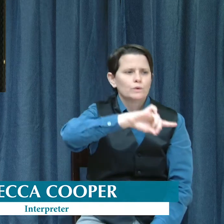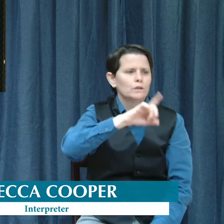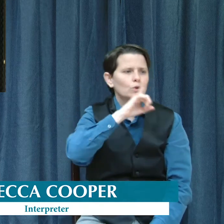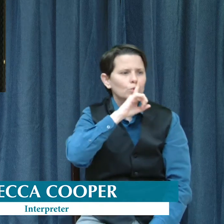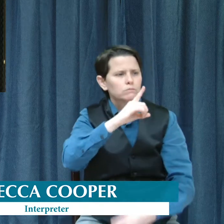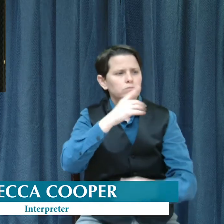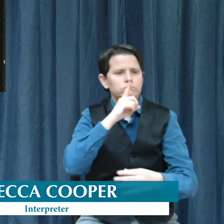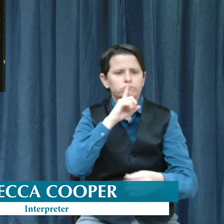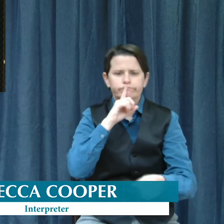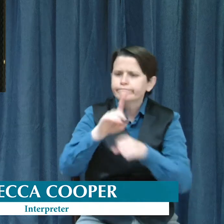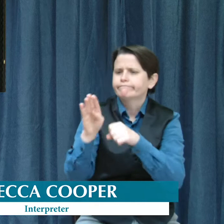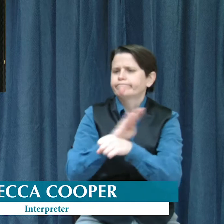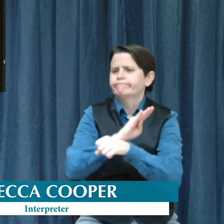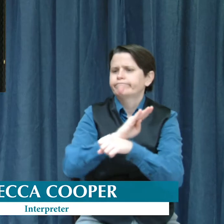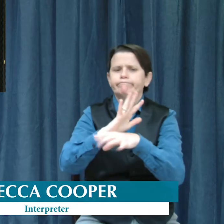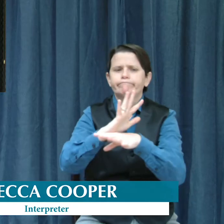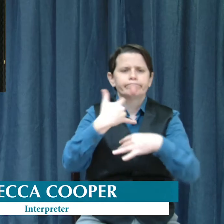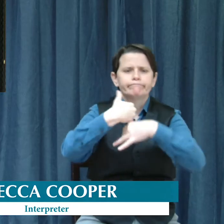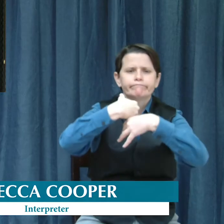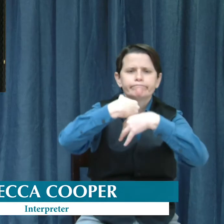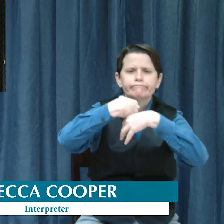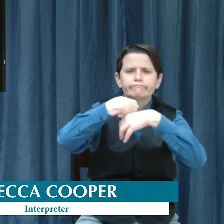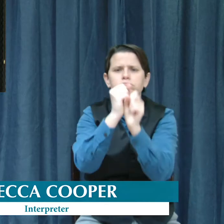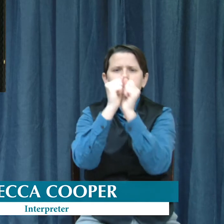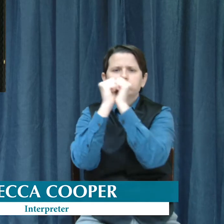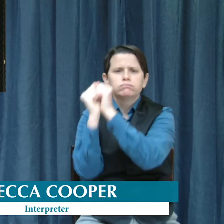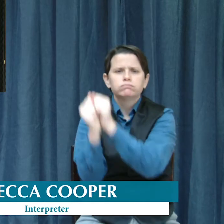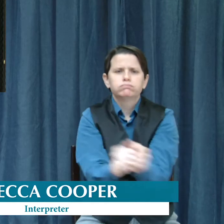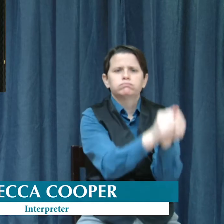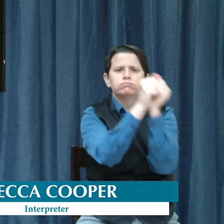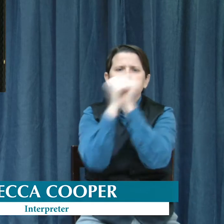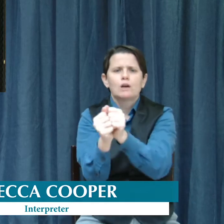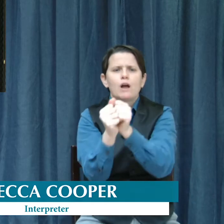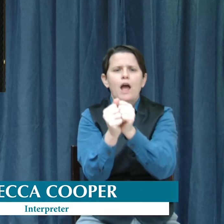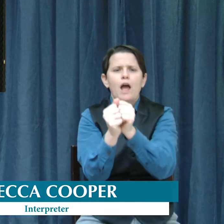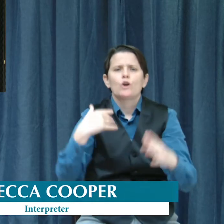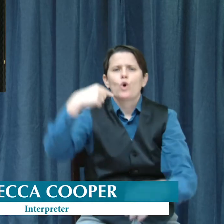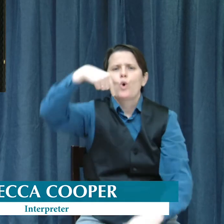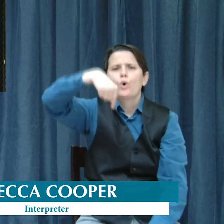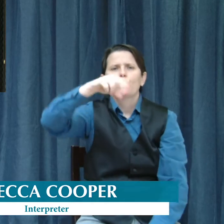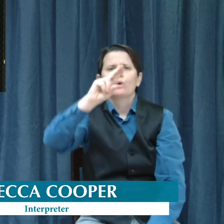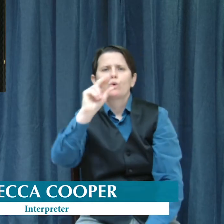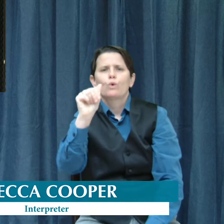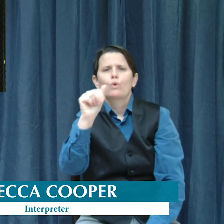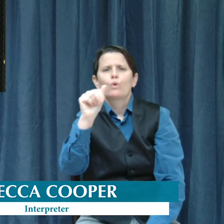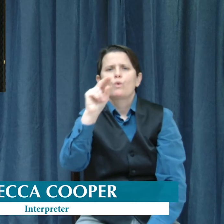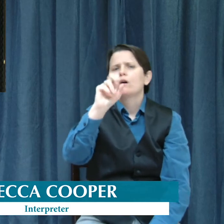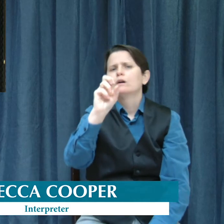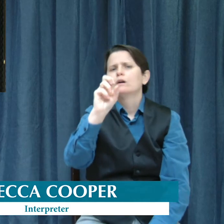realizing, and quantum leaping from a state of separation to a state